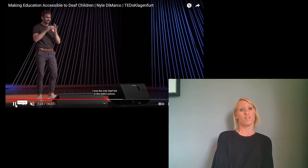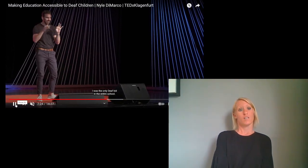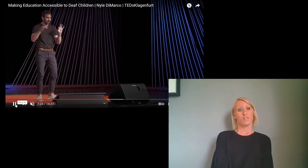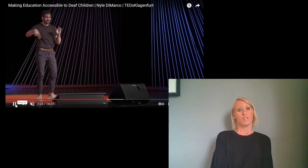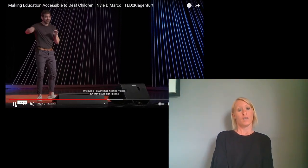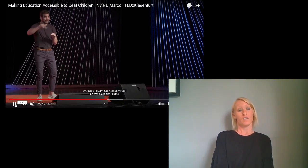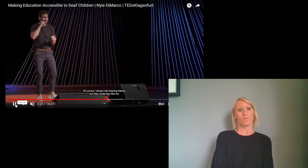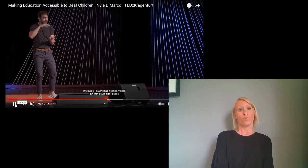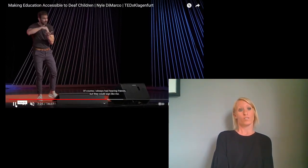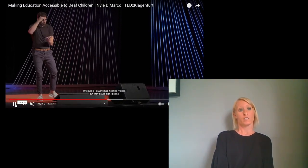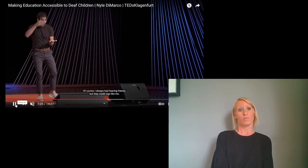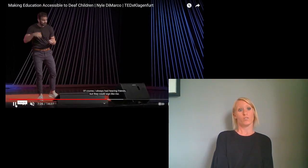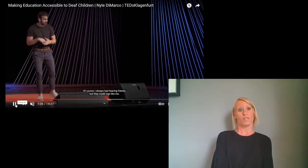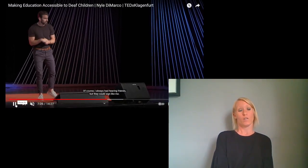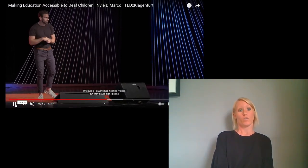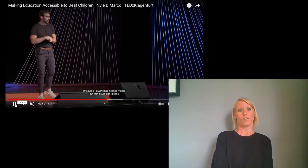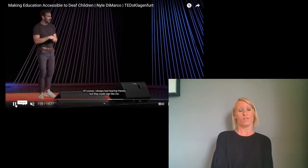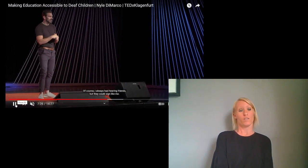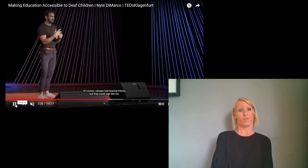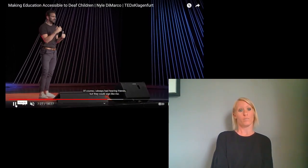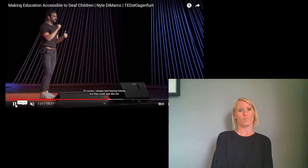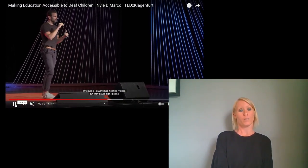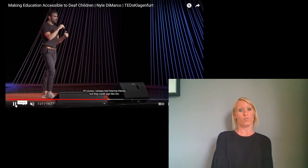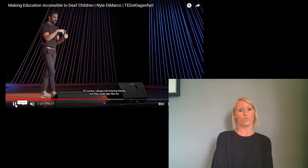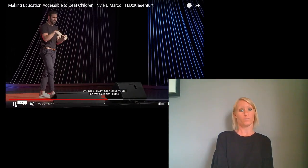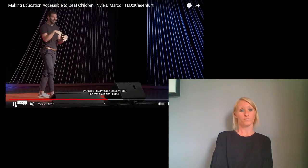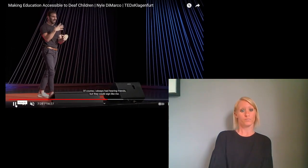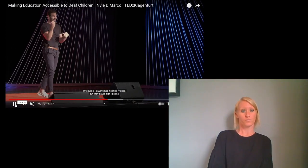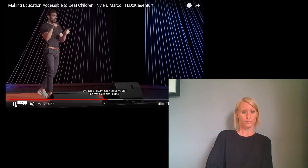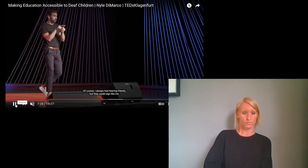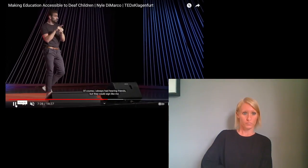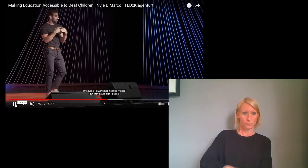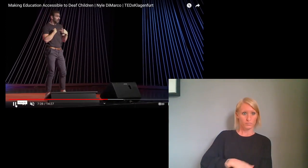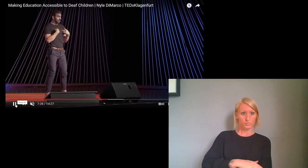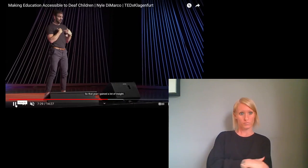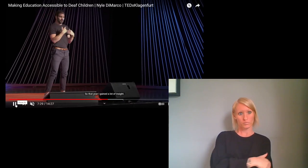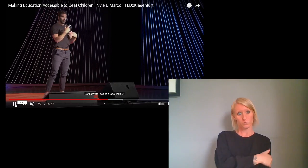reality. And it's important to communicate with the people.